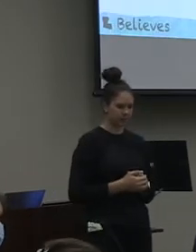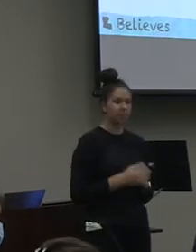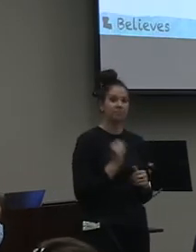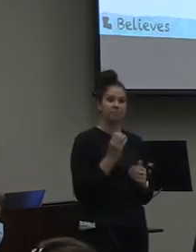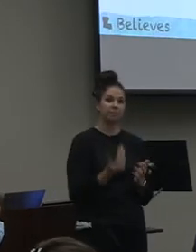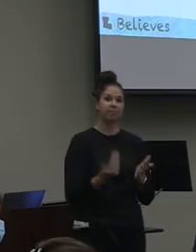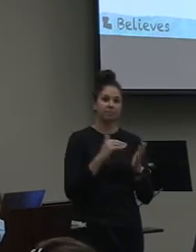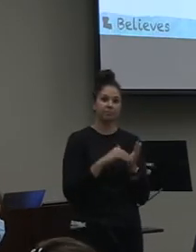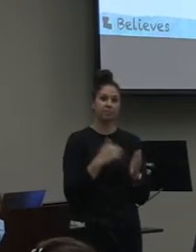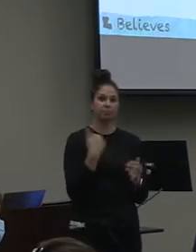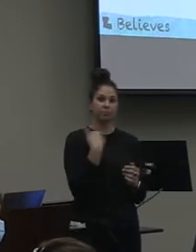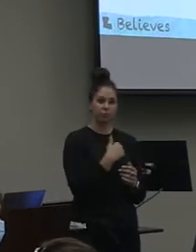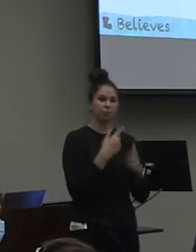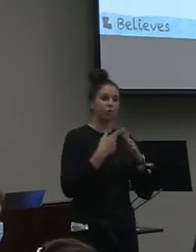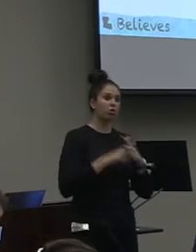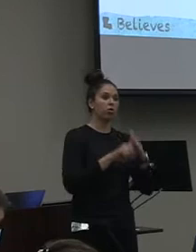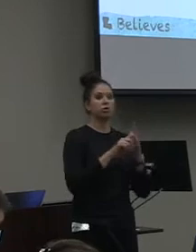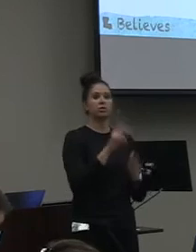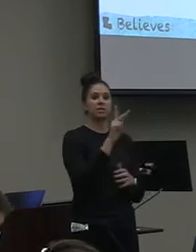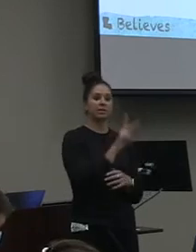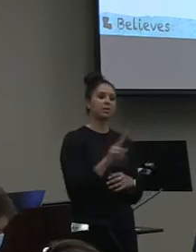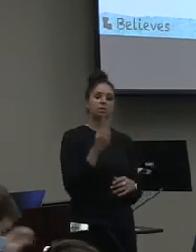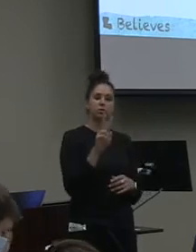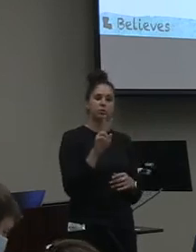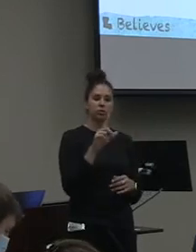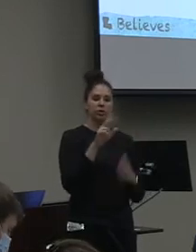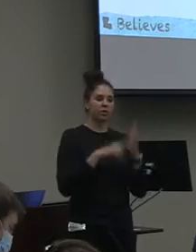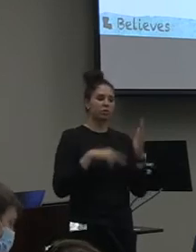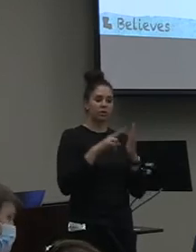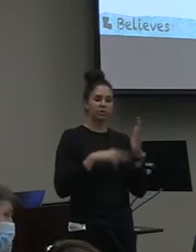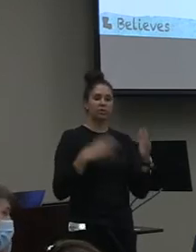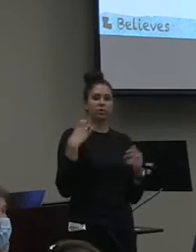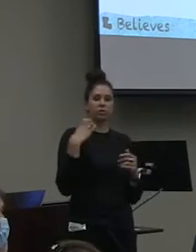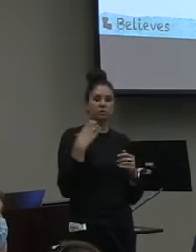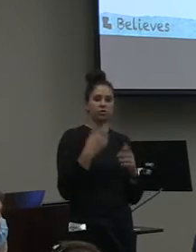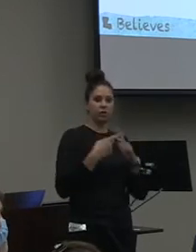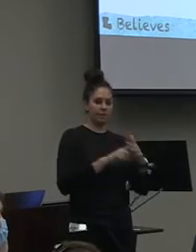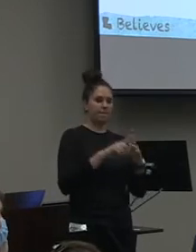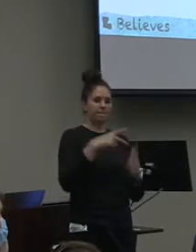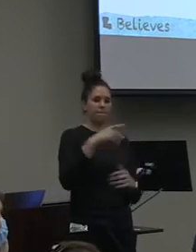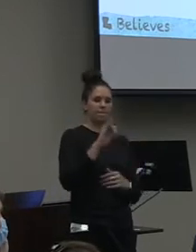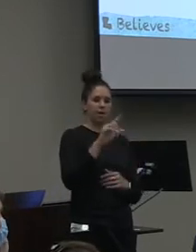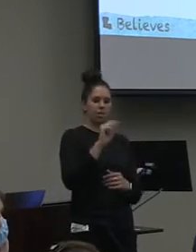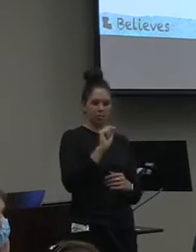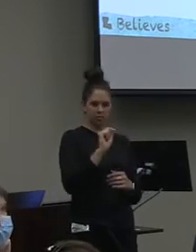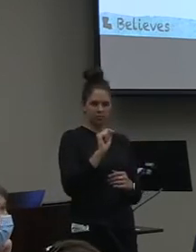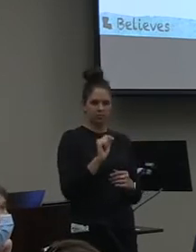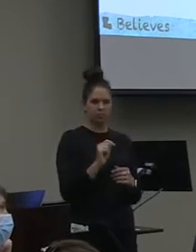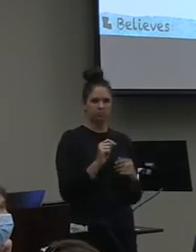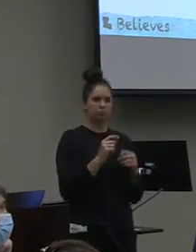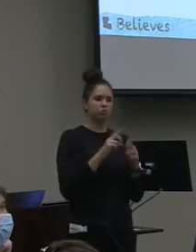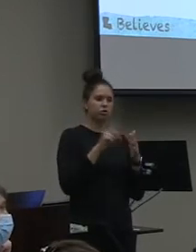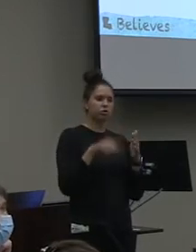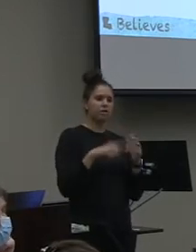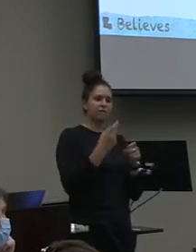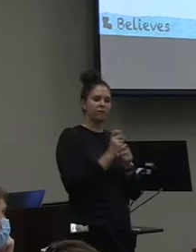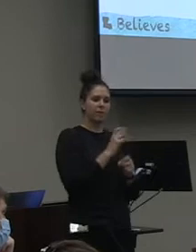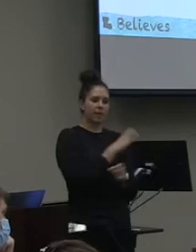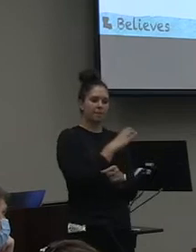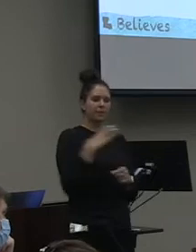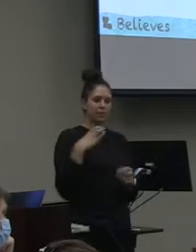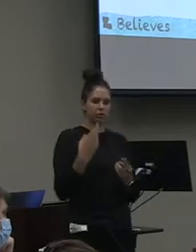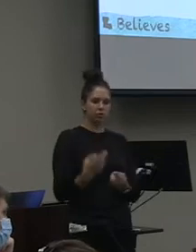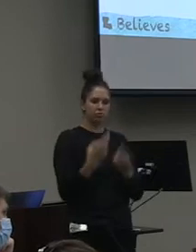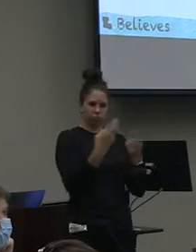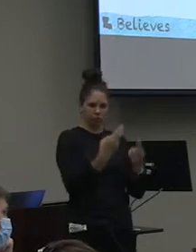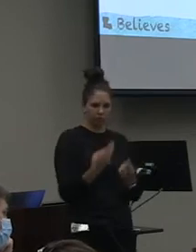So again, we launched our K-2 literacy coaching pilot as a result of the commission's